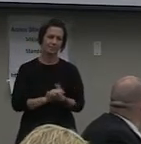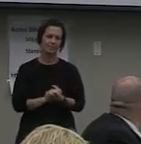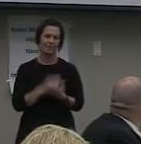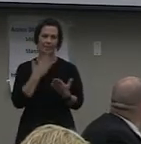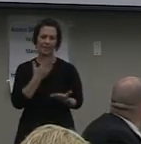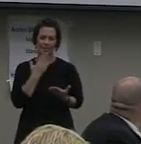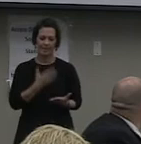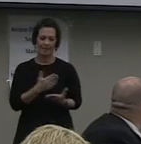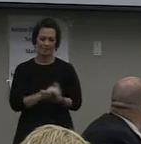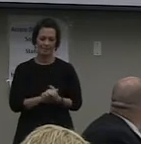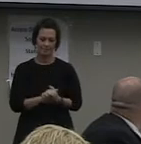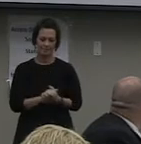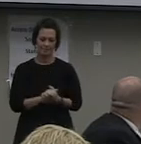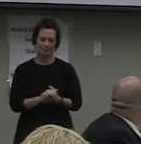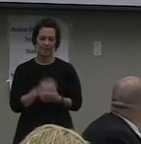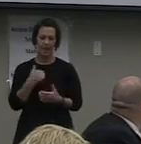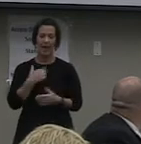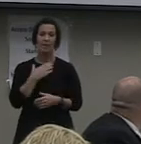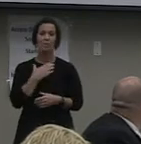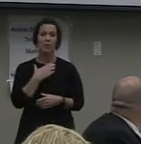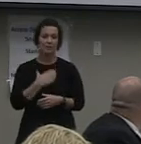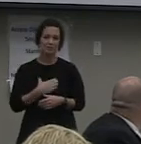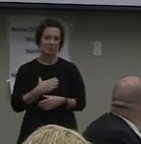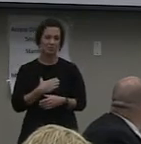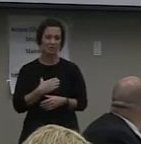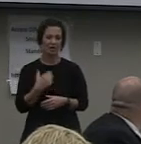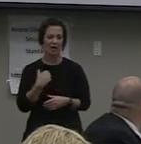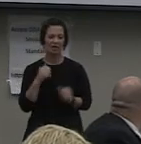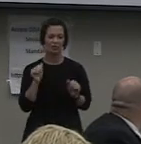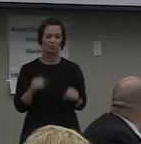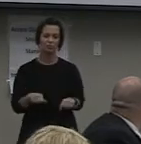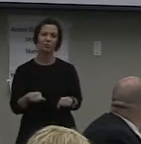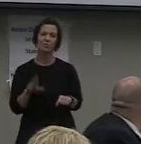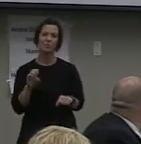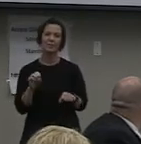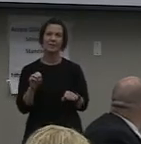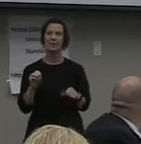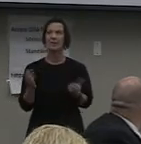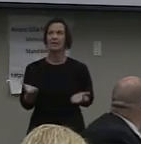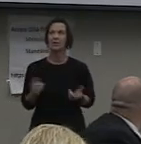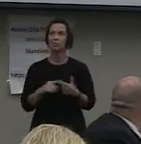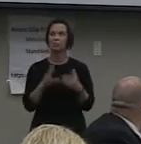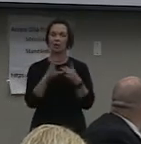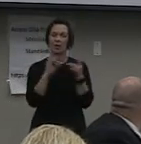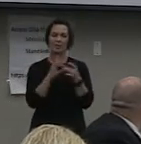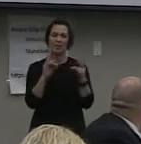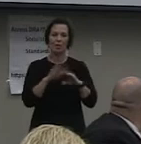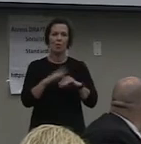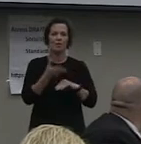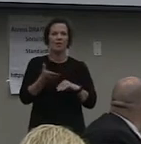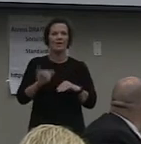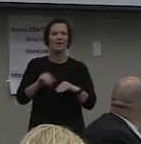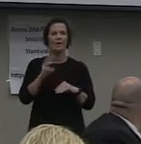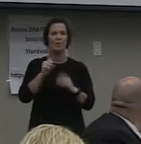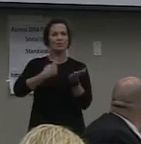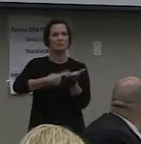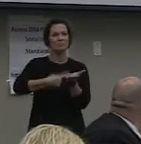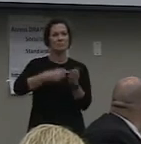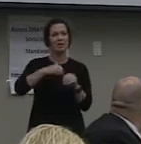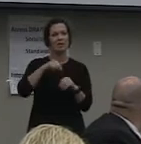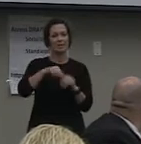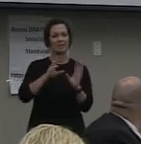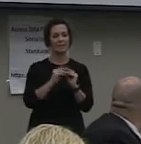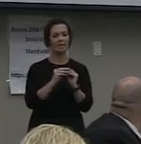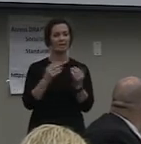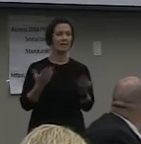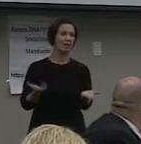Thank you very much. I wish that I could sit here and comment on the things that were discussed in this meeting here